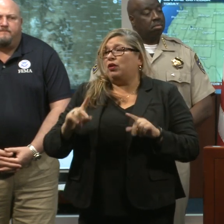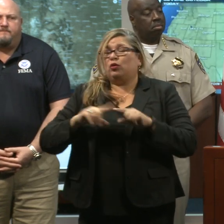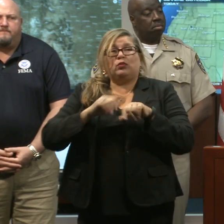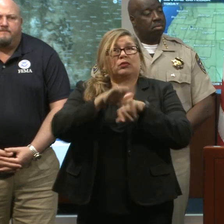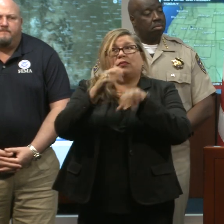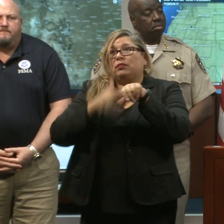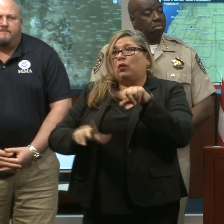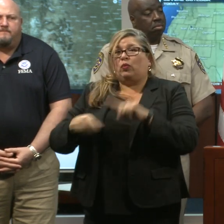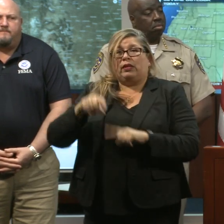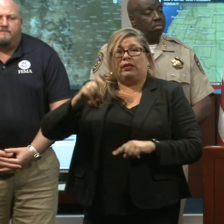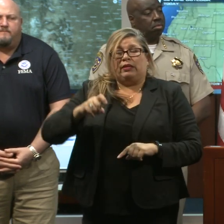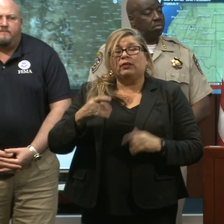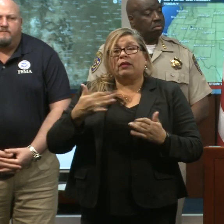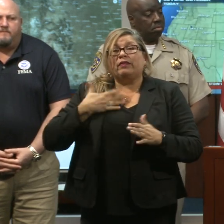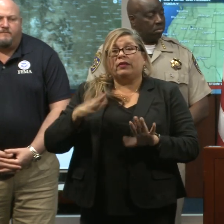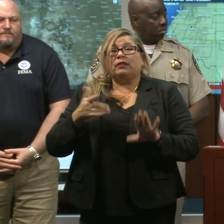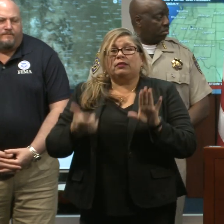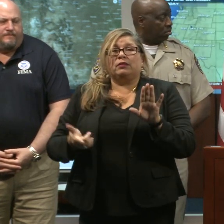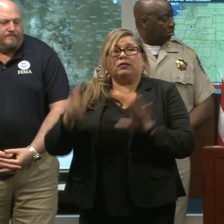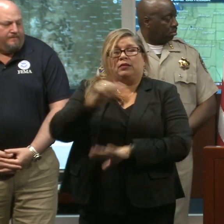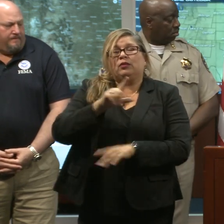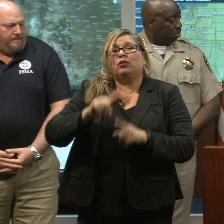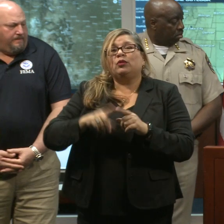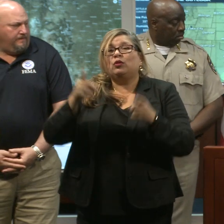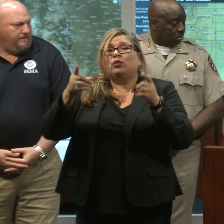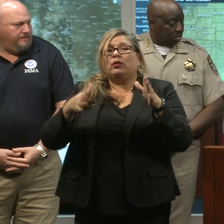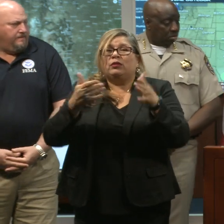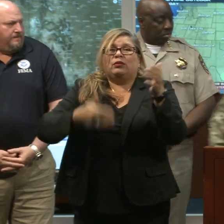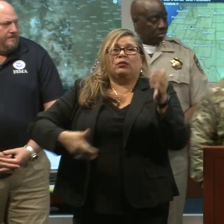necessary. I'll be followed by Director Ghilarducci.